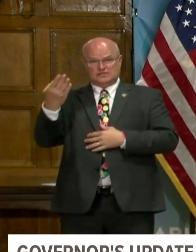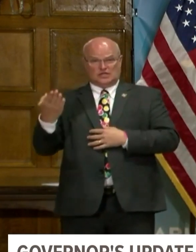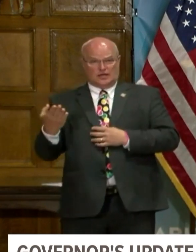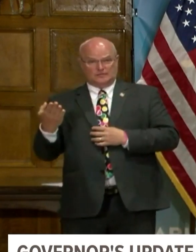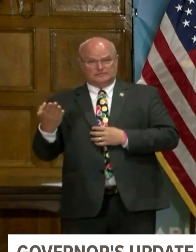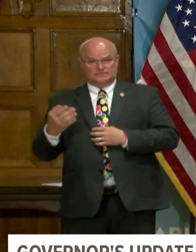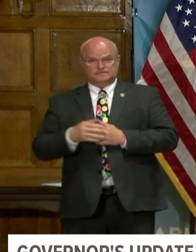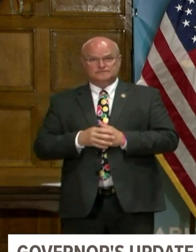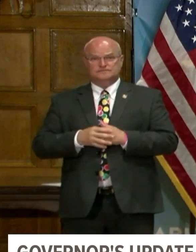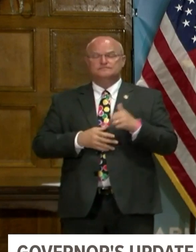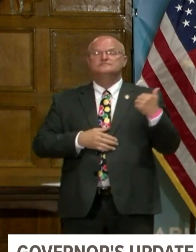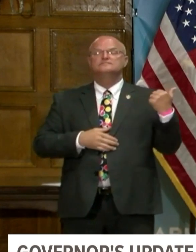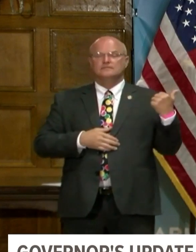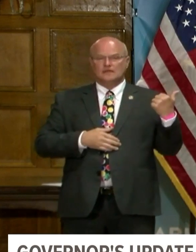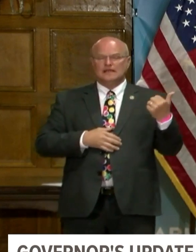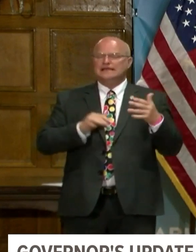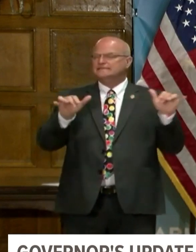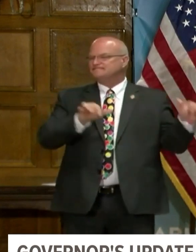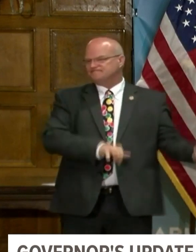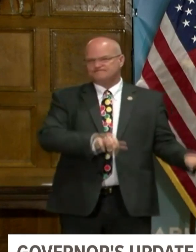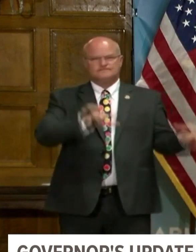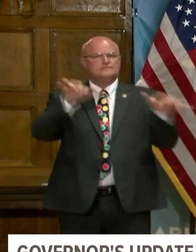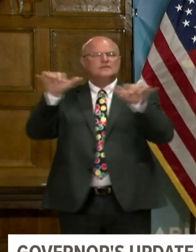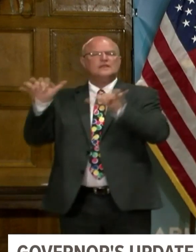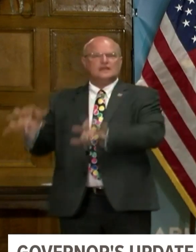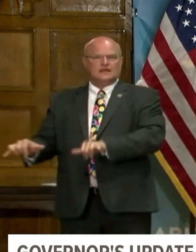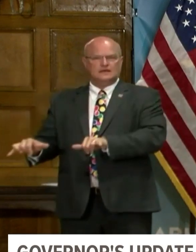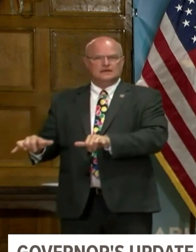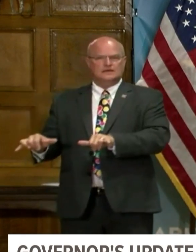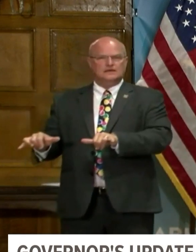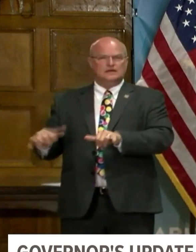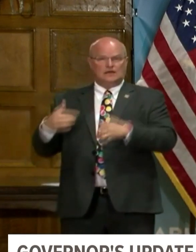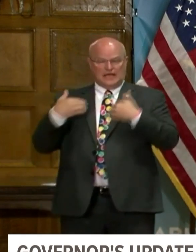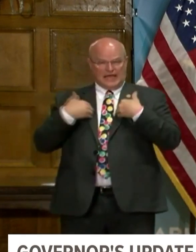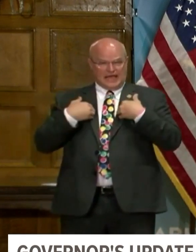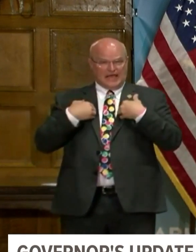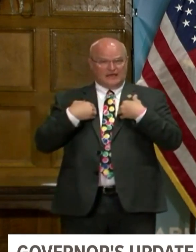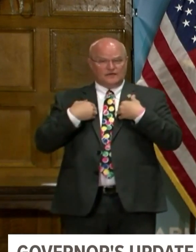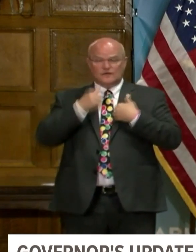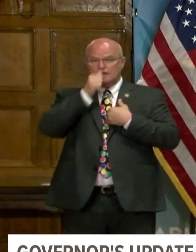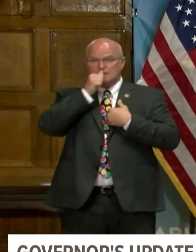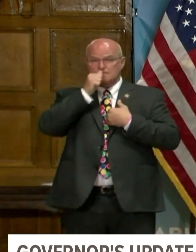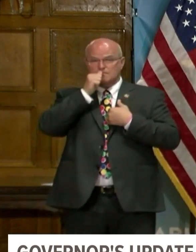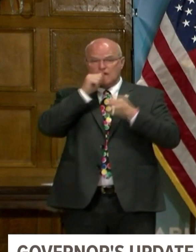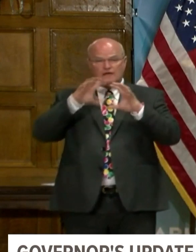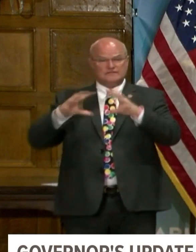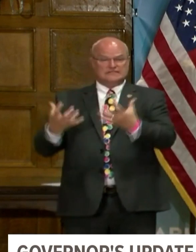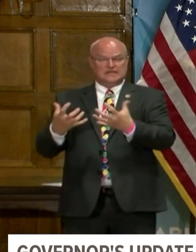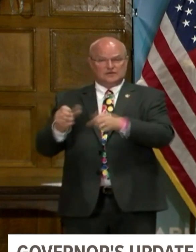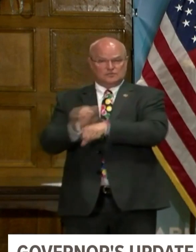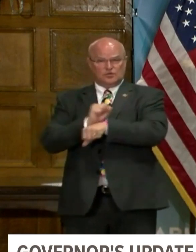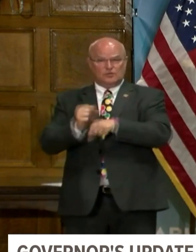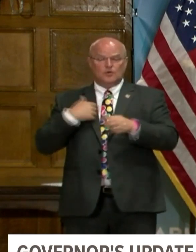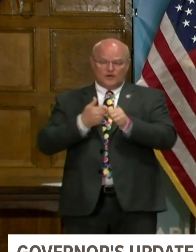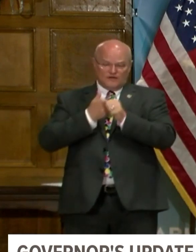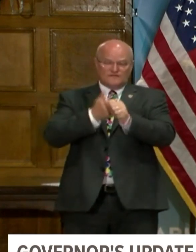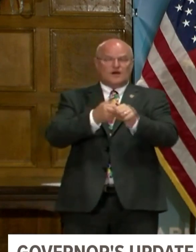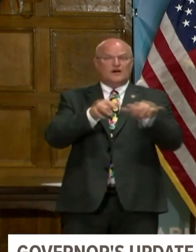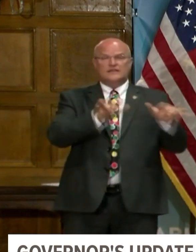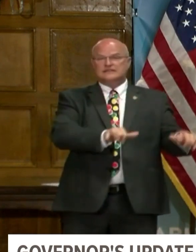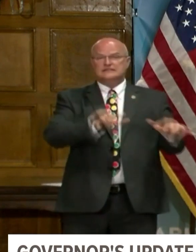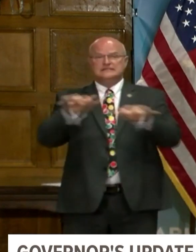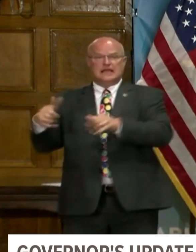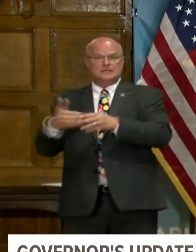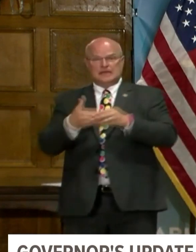job? It's the same as we have in the private sector employment. We want to follow the